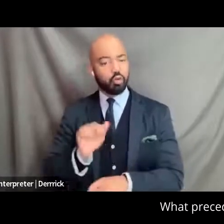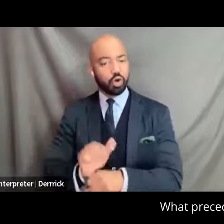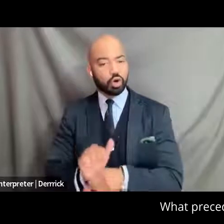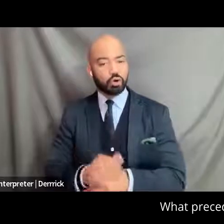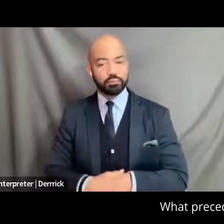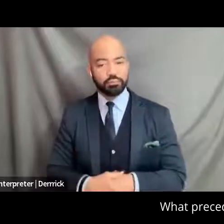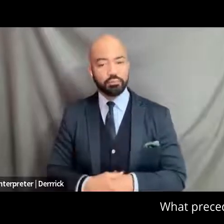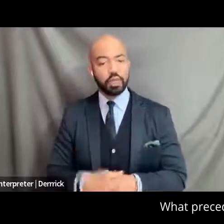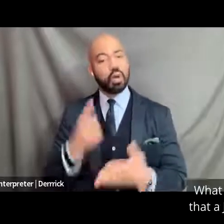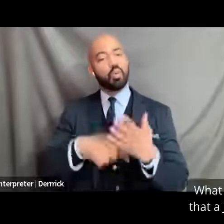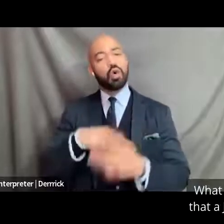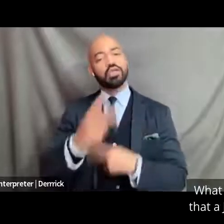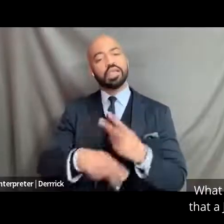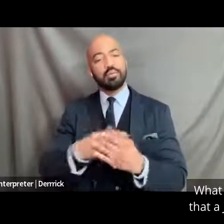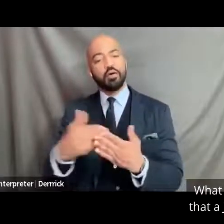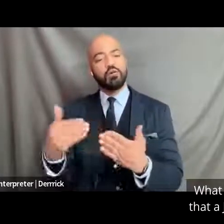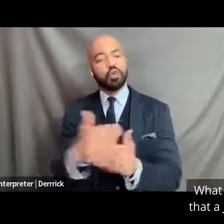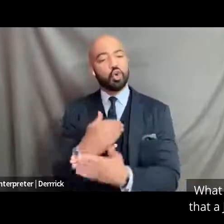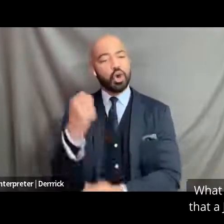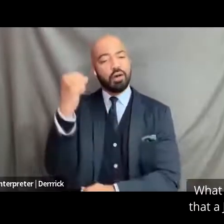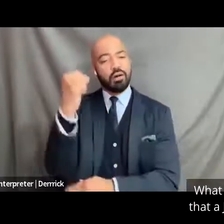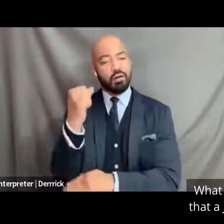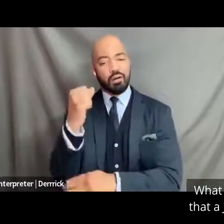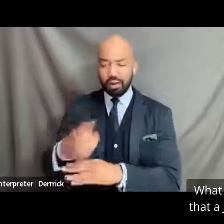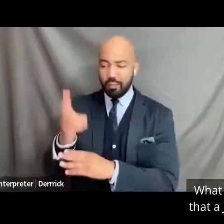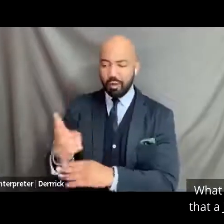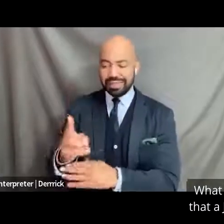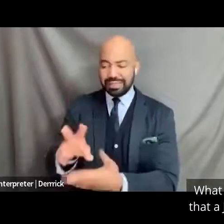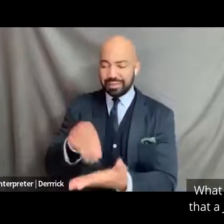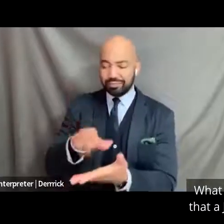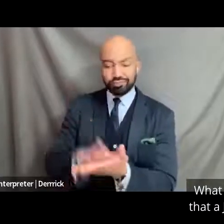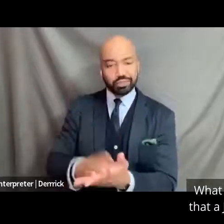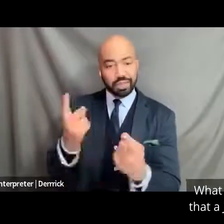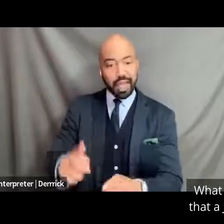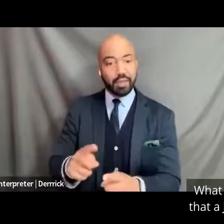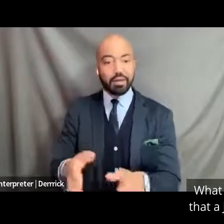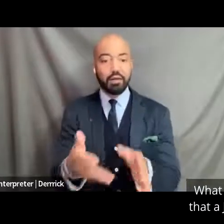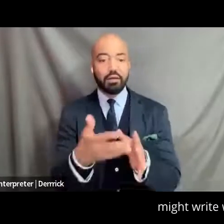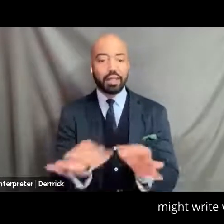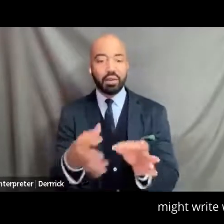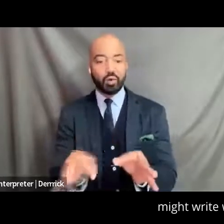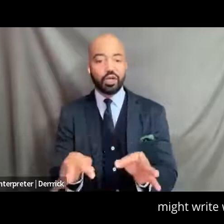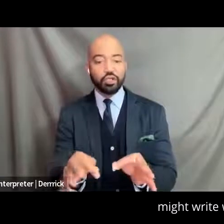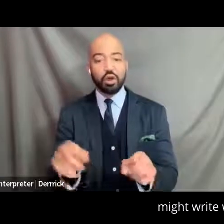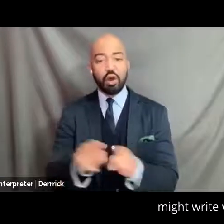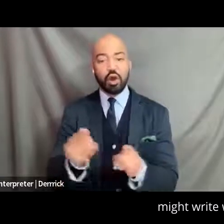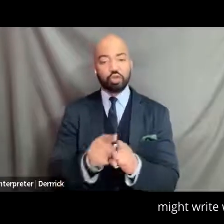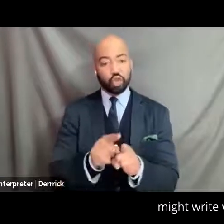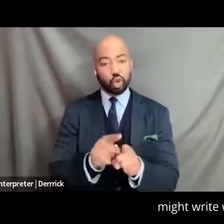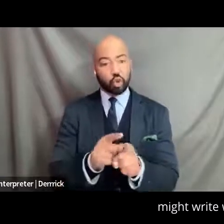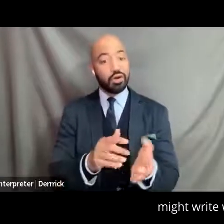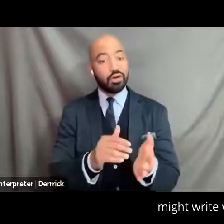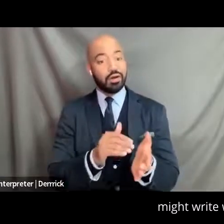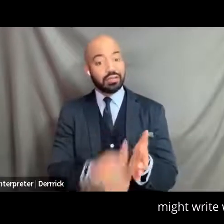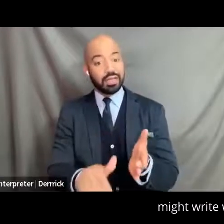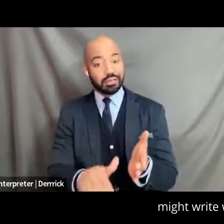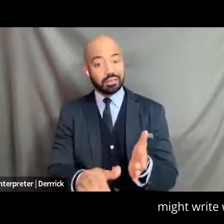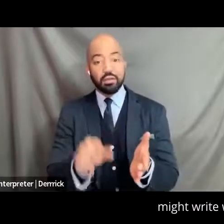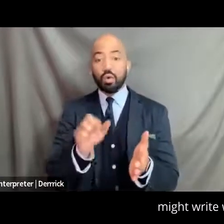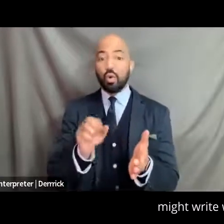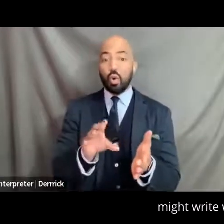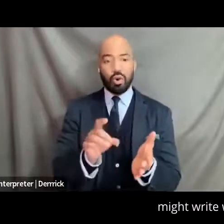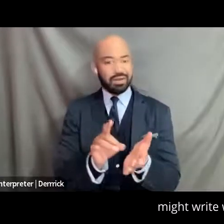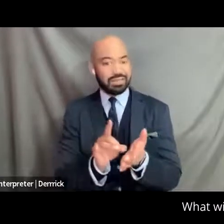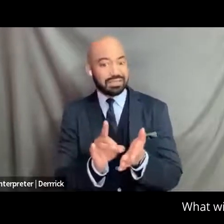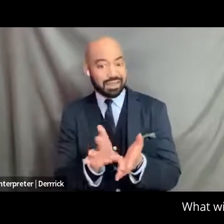will be available to us what language in dissents that a justice brown jackson might write will become available to